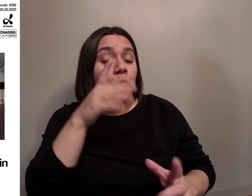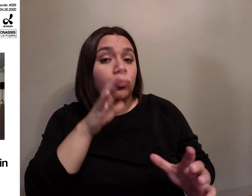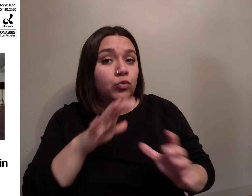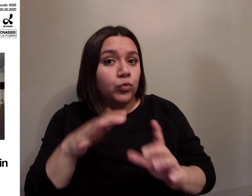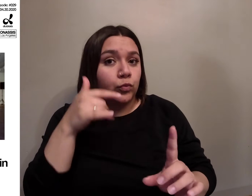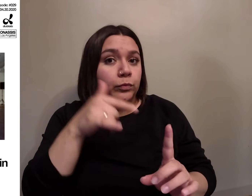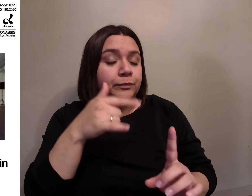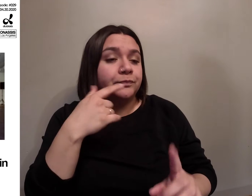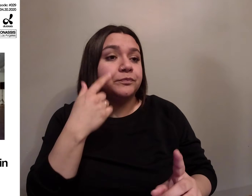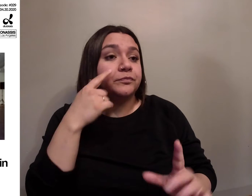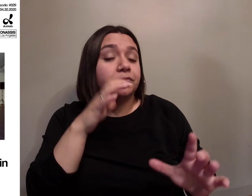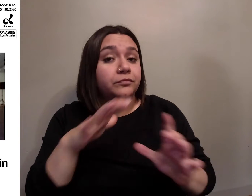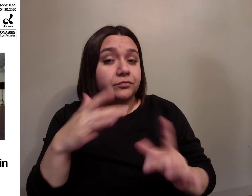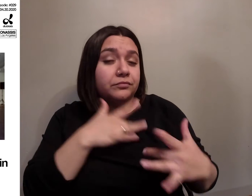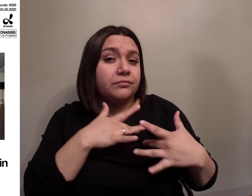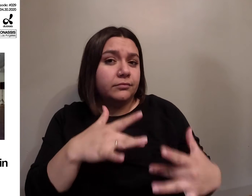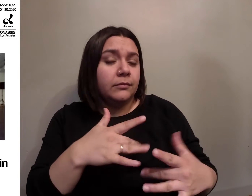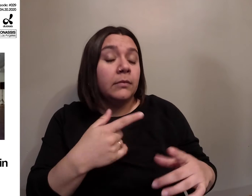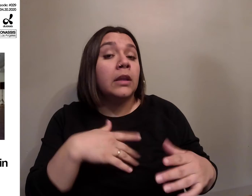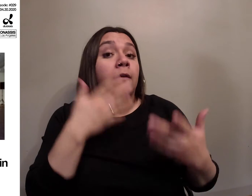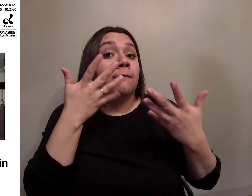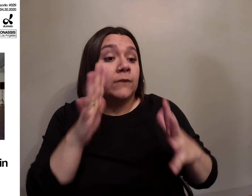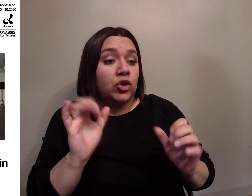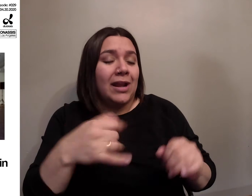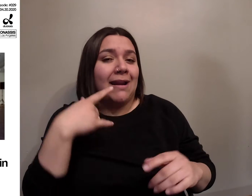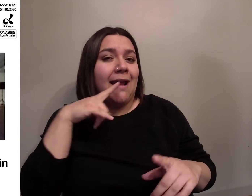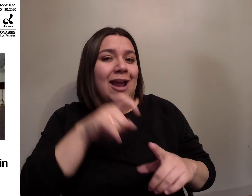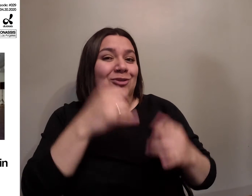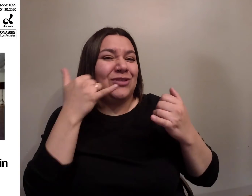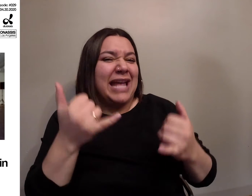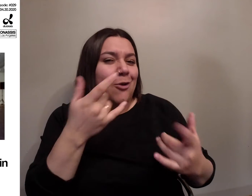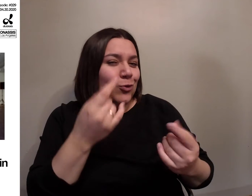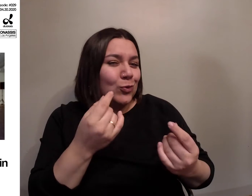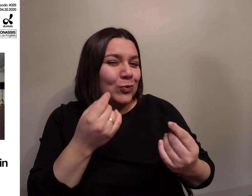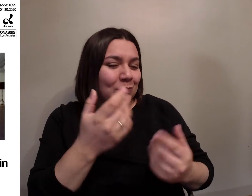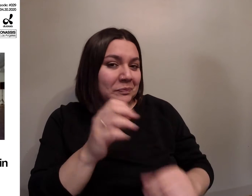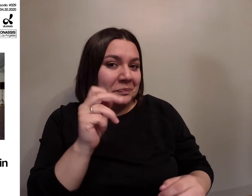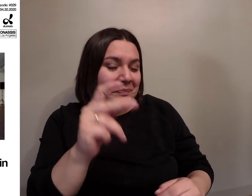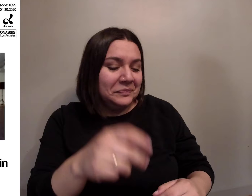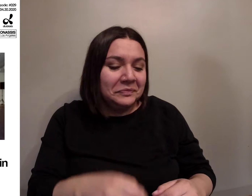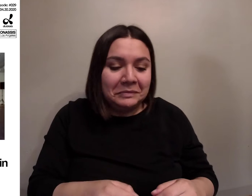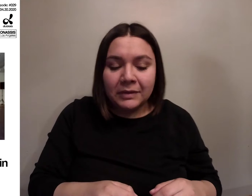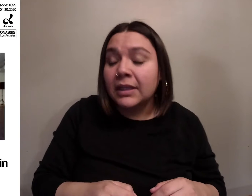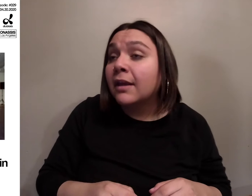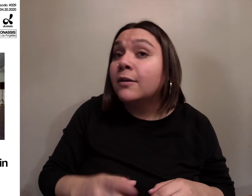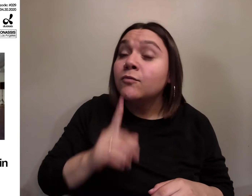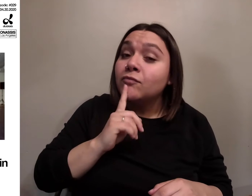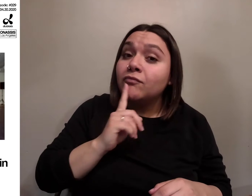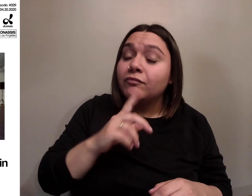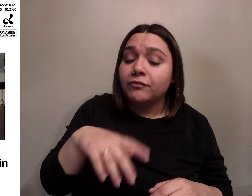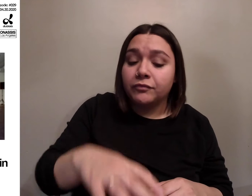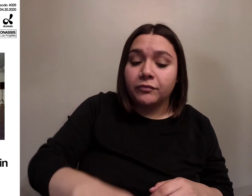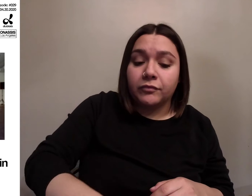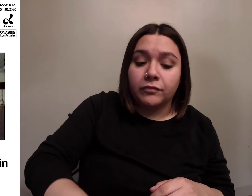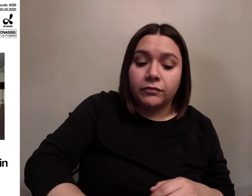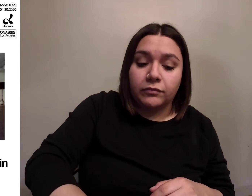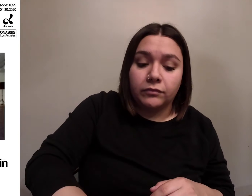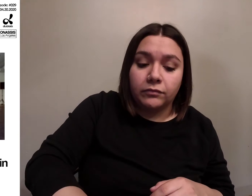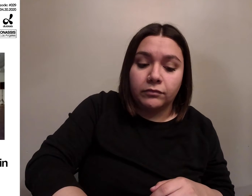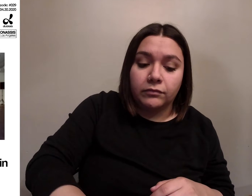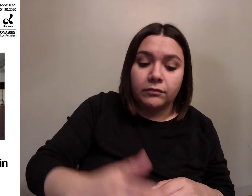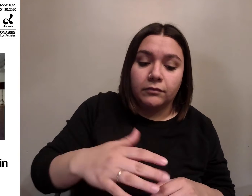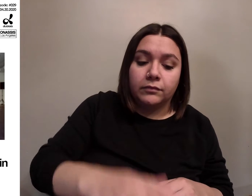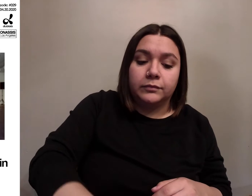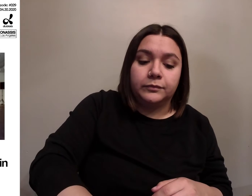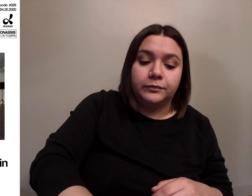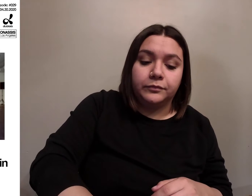what you do usually, and then I'll ask you what you're doing at the present time. Absolutely. So my